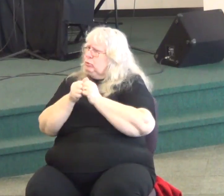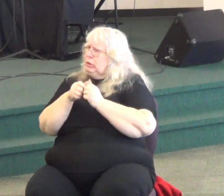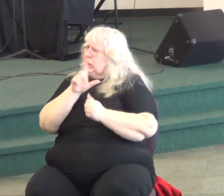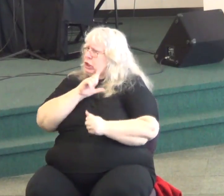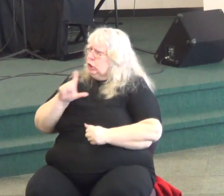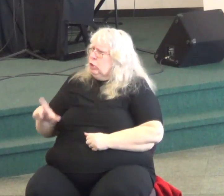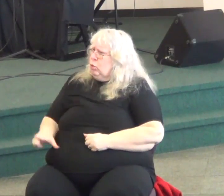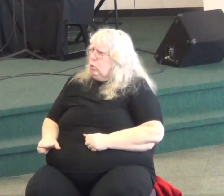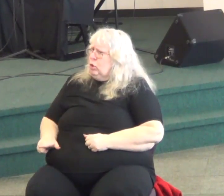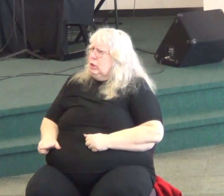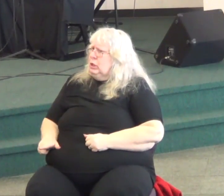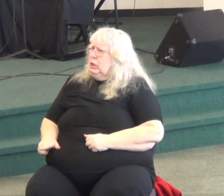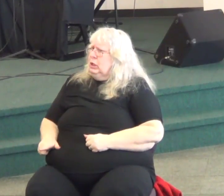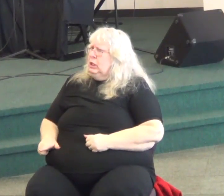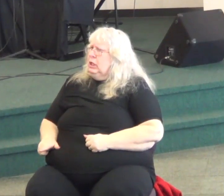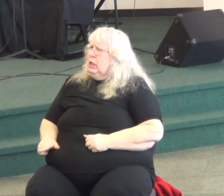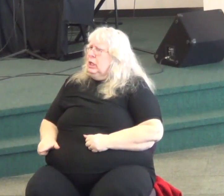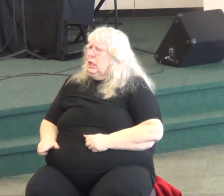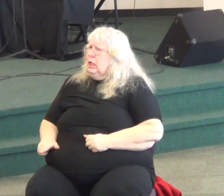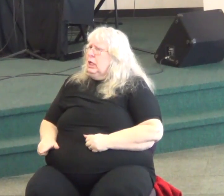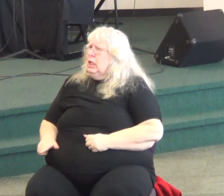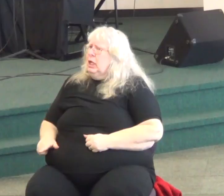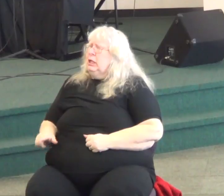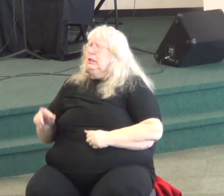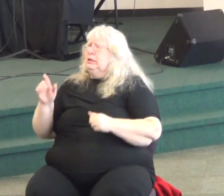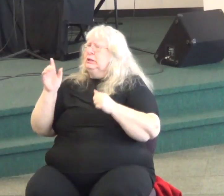get killed while he's getting killed.